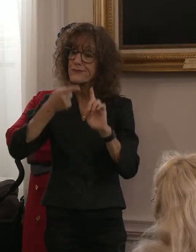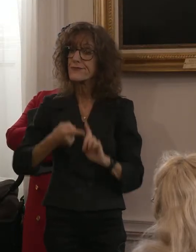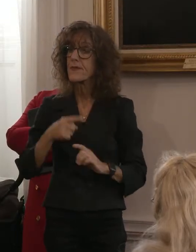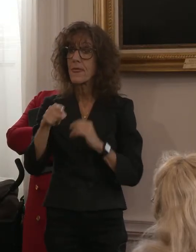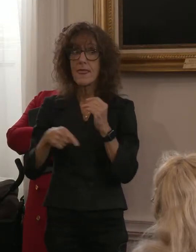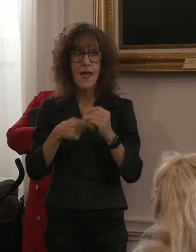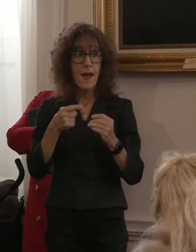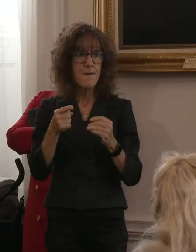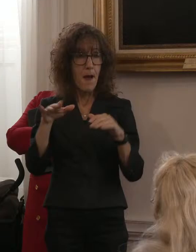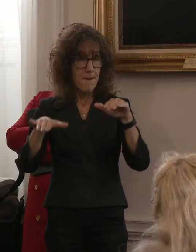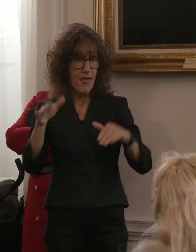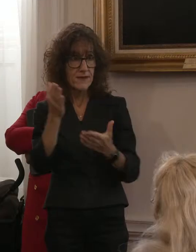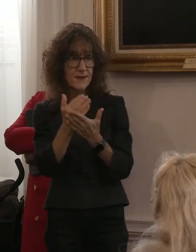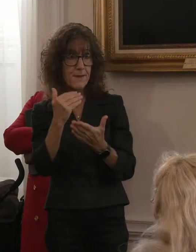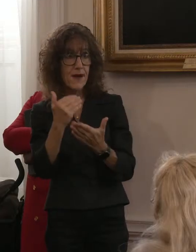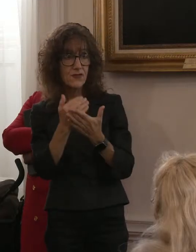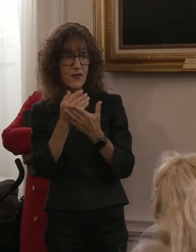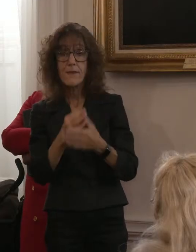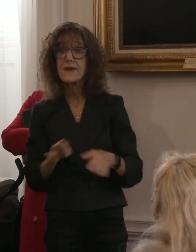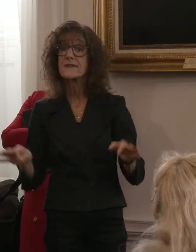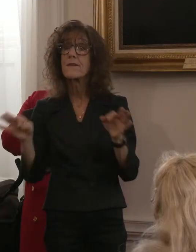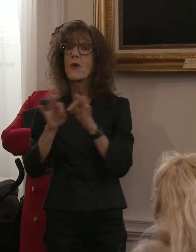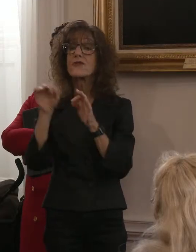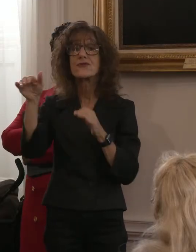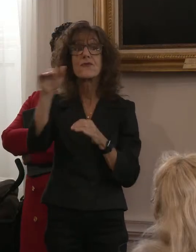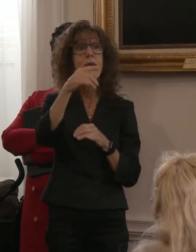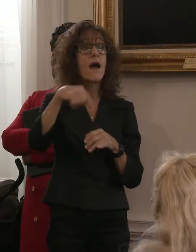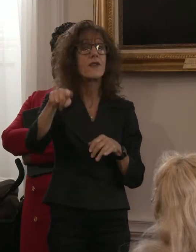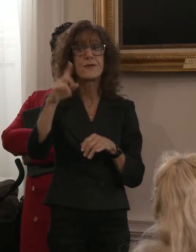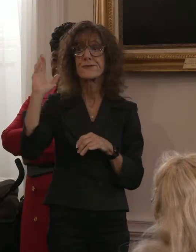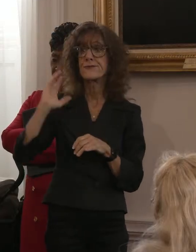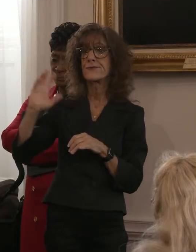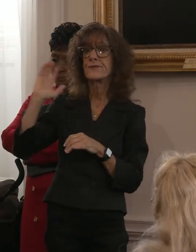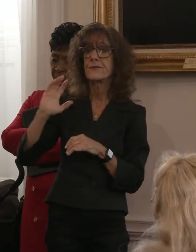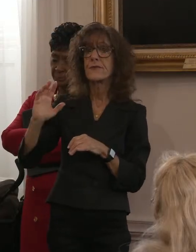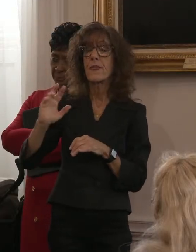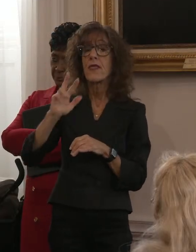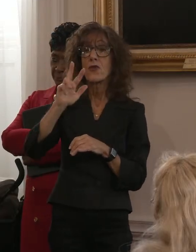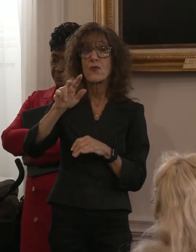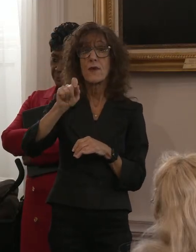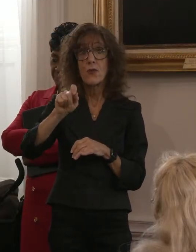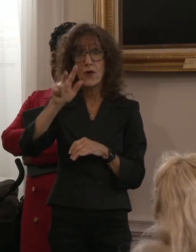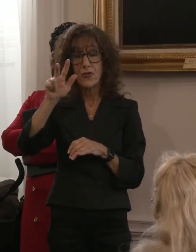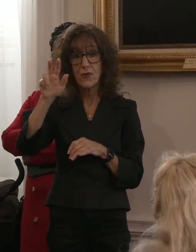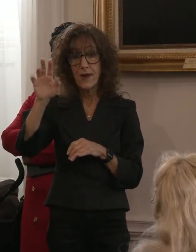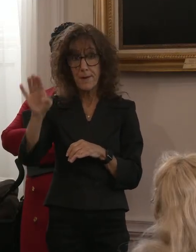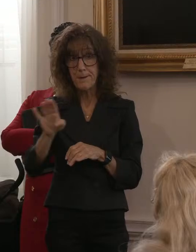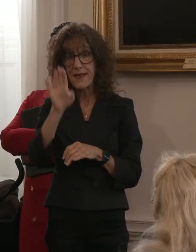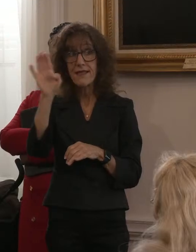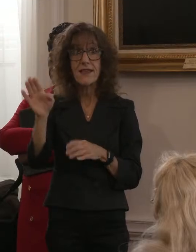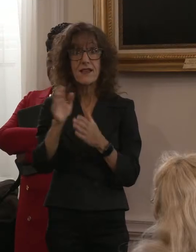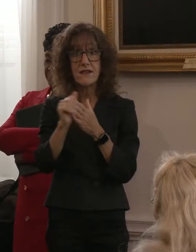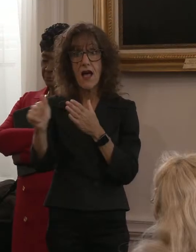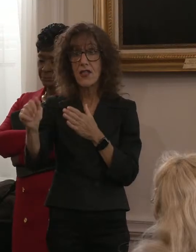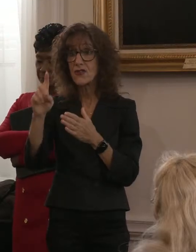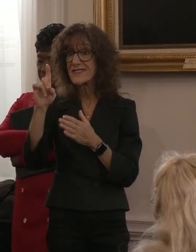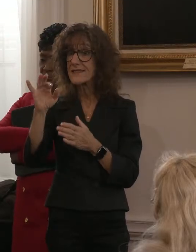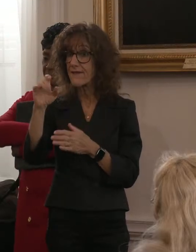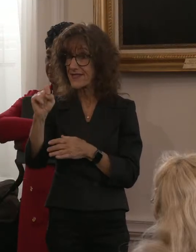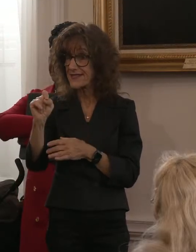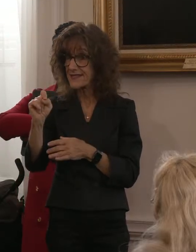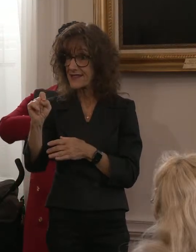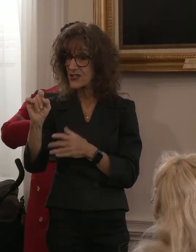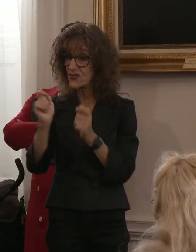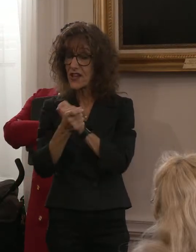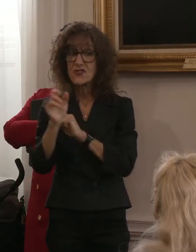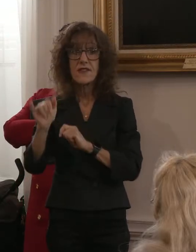this balanced budget. I think it's important to remind folks where we were, taking a $3.3 billion deficit and turning it